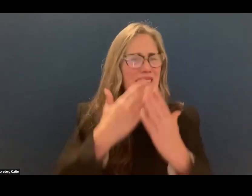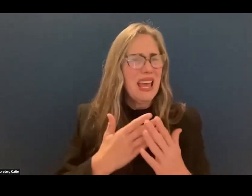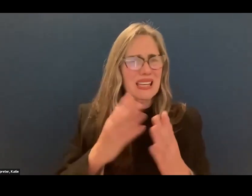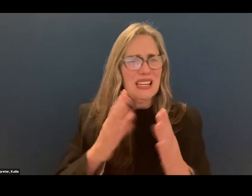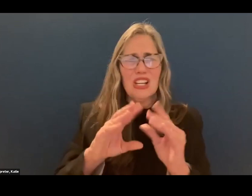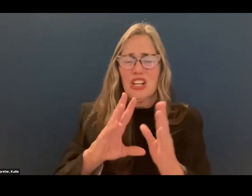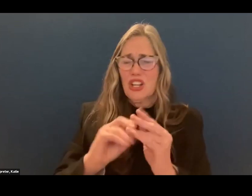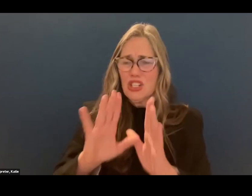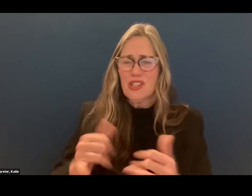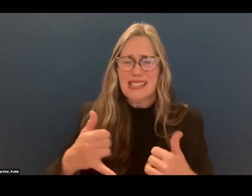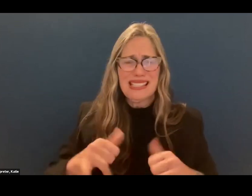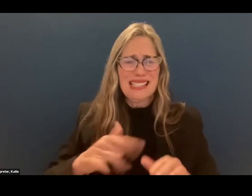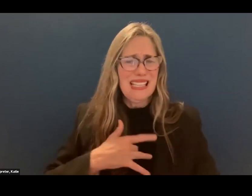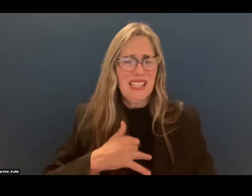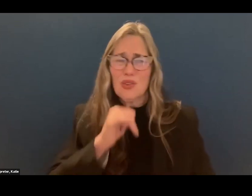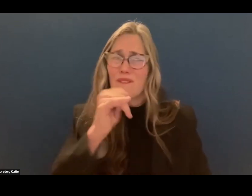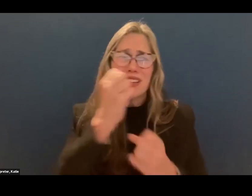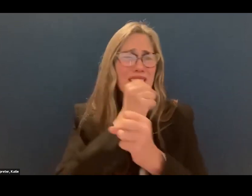heard.